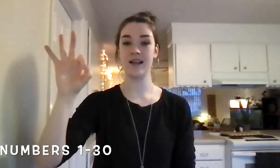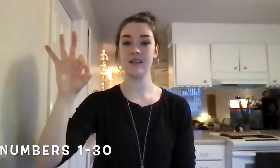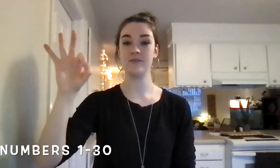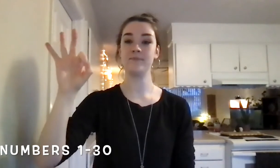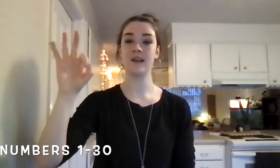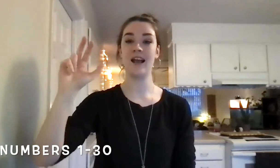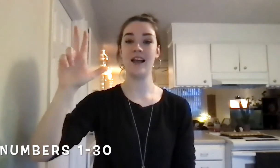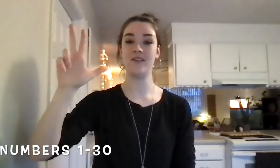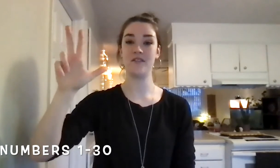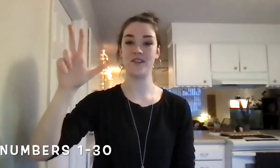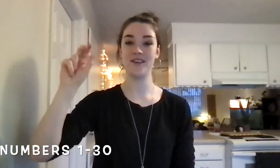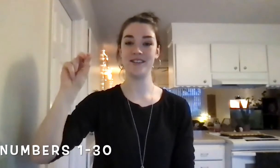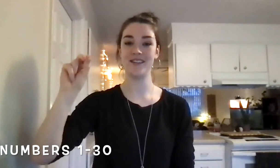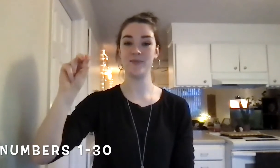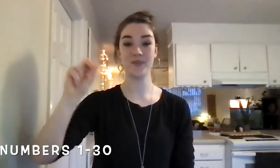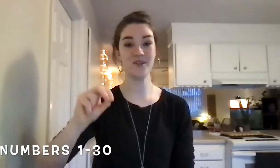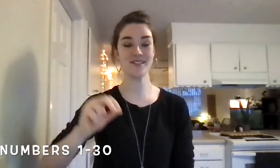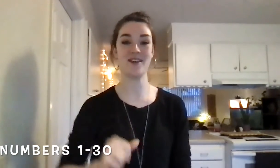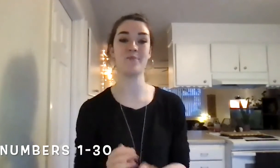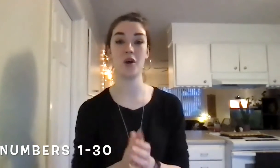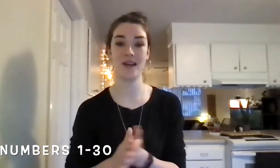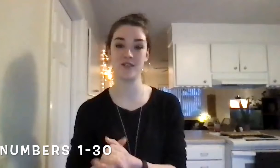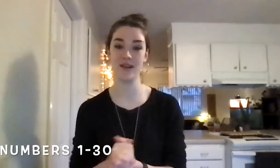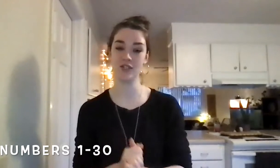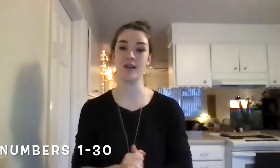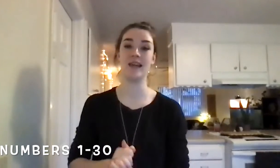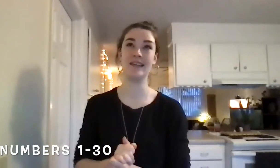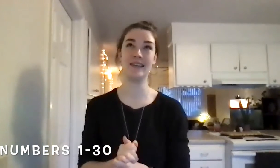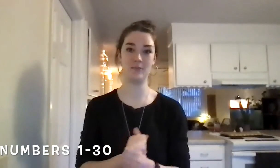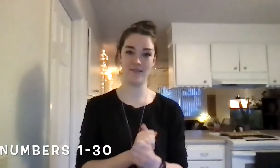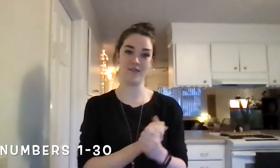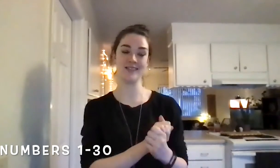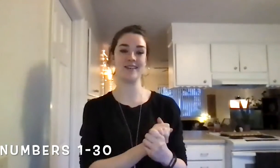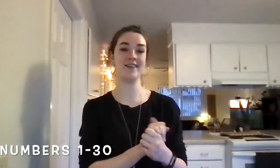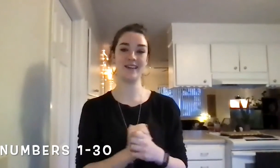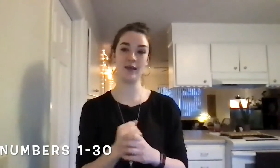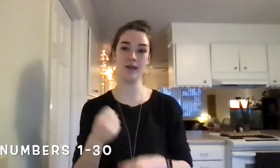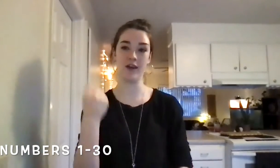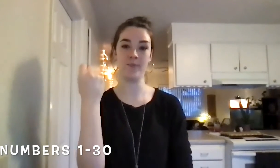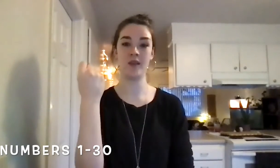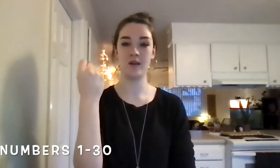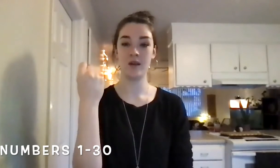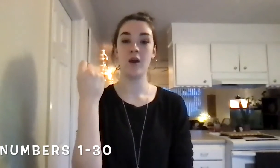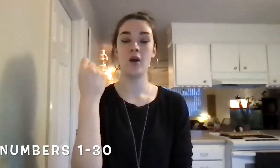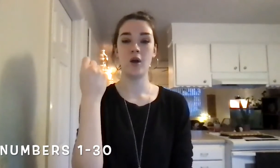29, and 30. Awesome. All right, so now let's try that a little bit faster. Here we go.